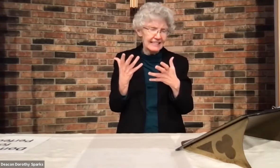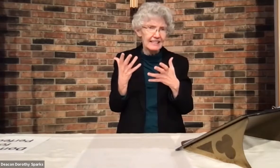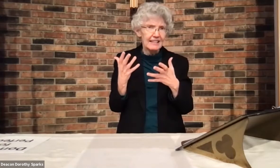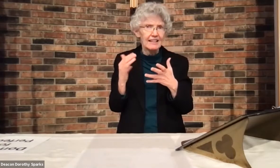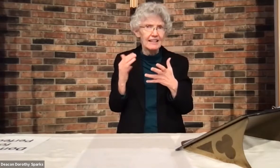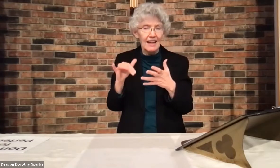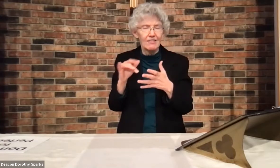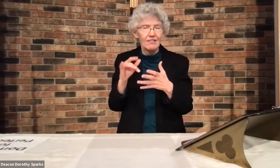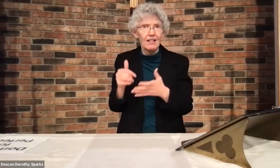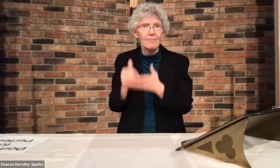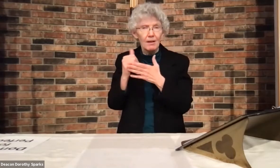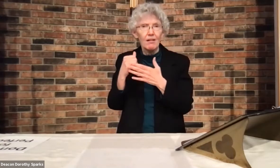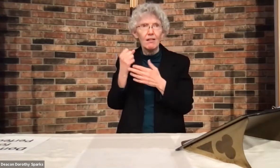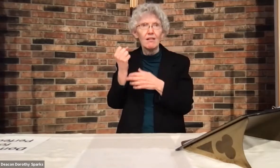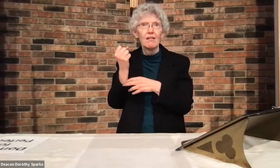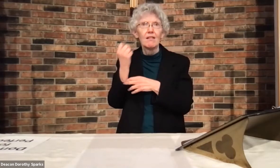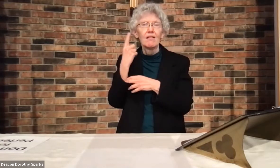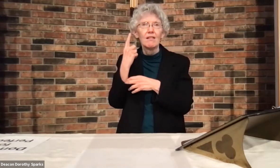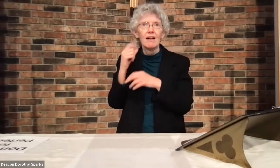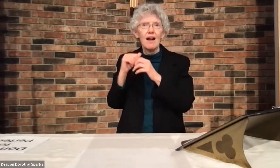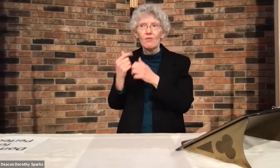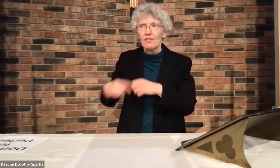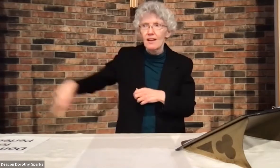was, filled with worry and fear,